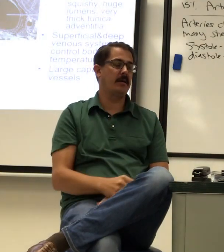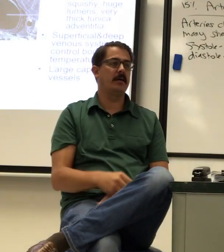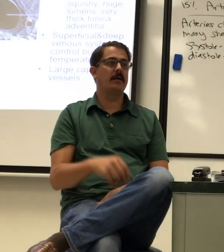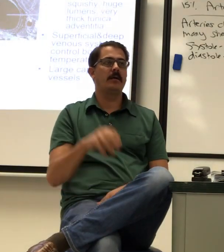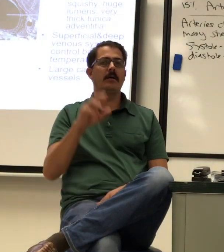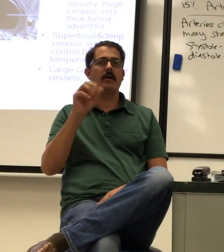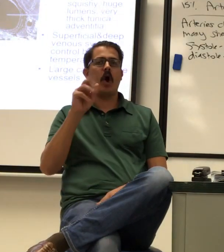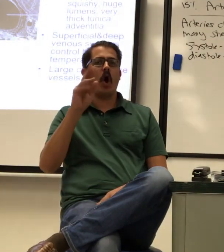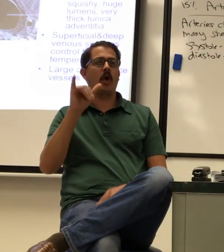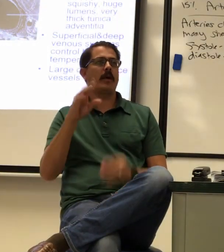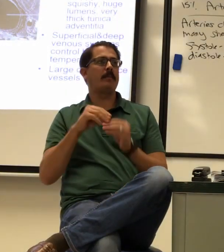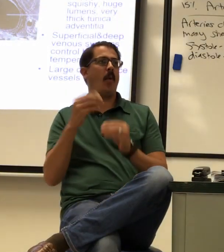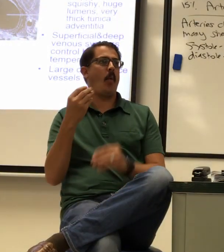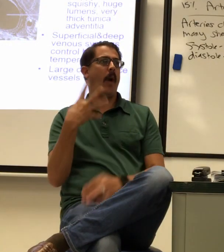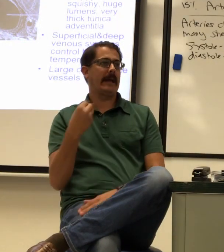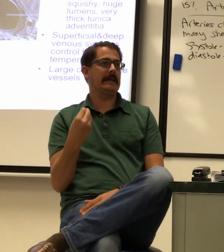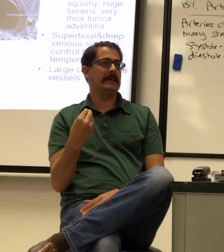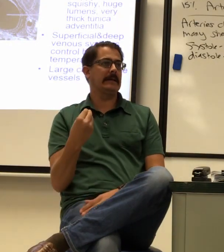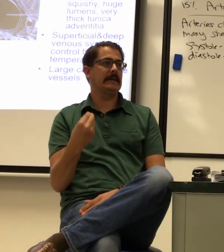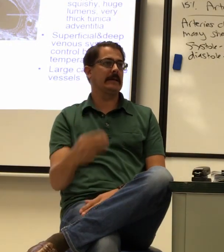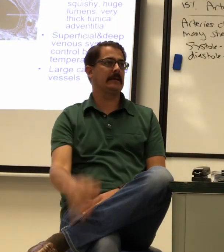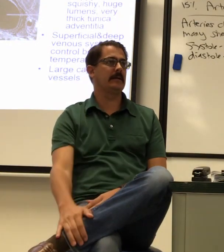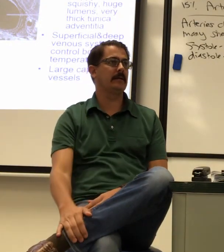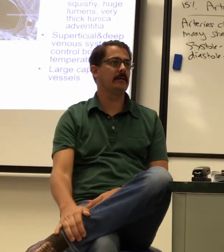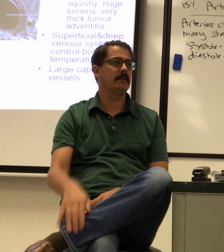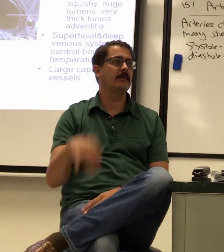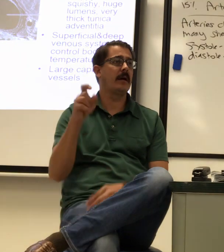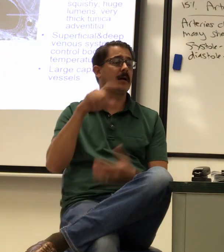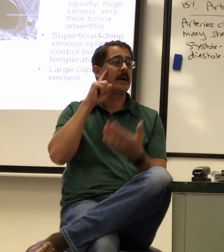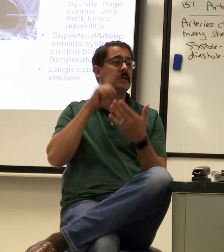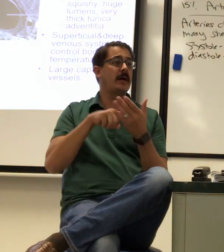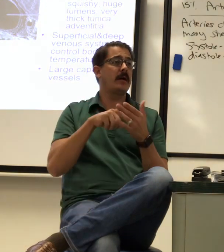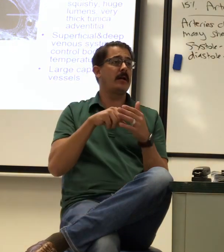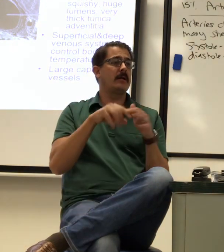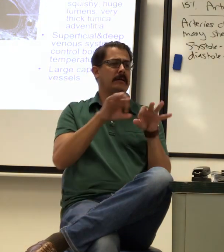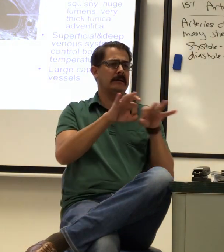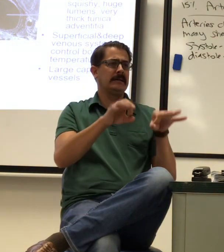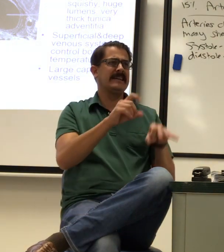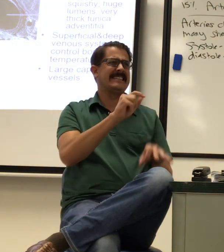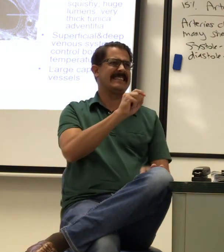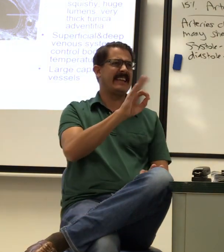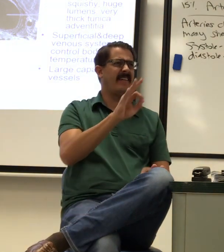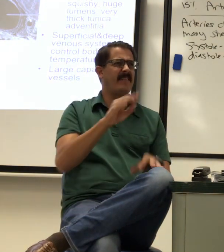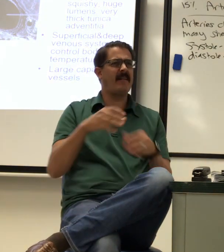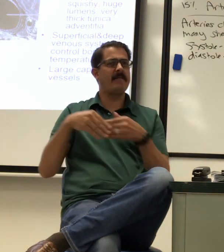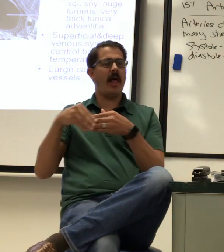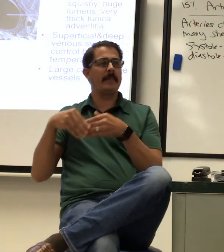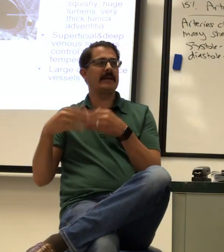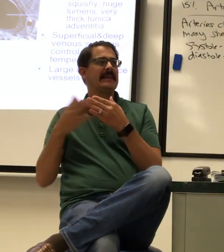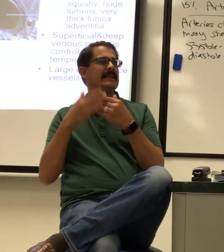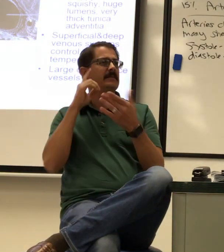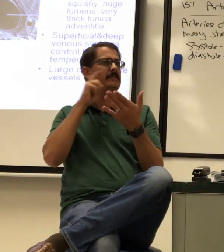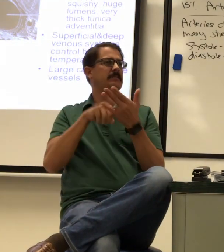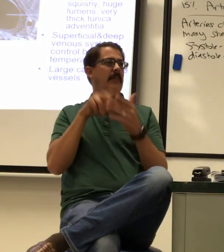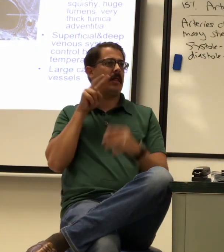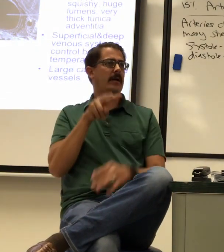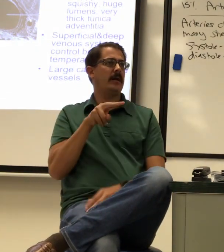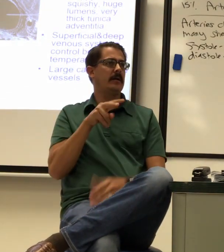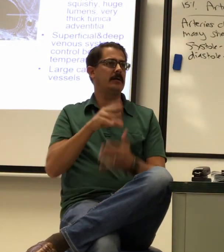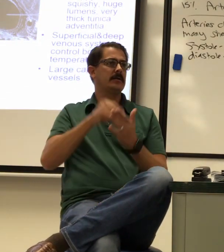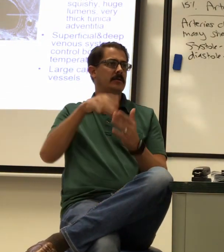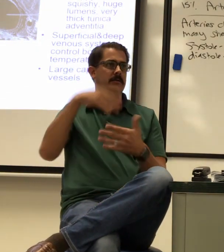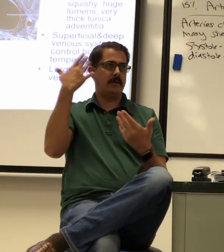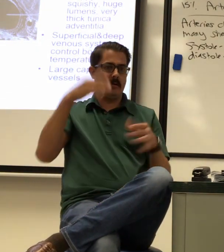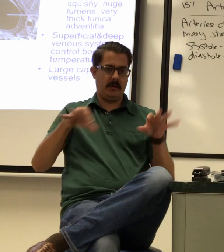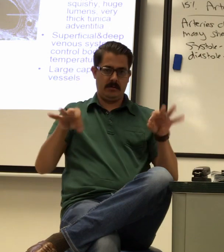Arteries are more whitish. And I can tell a stiff tube from a floppy tube. It's easy for me to tell just by looking at it. Students don't know,